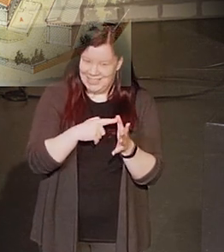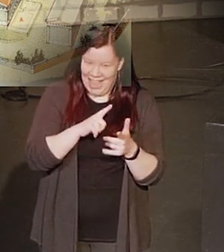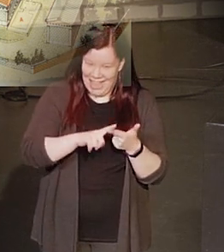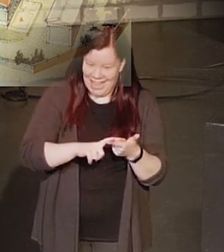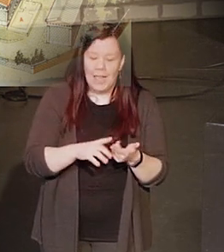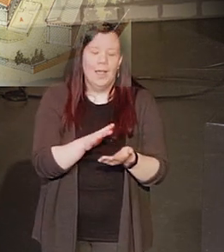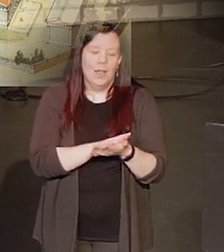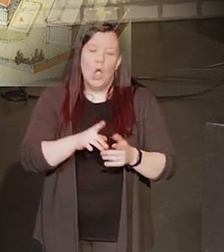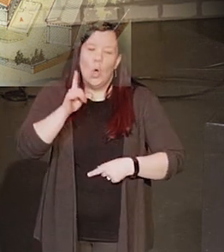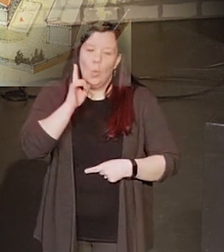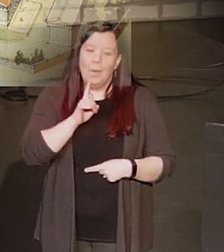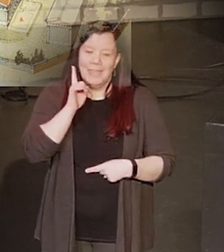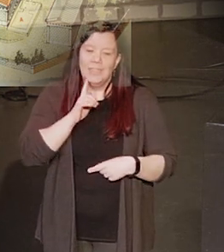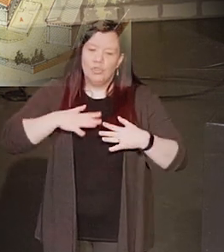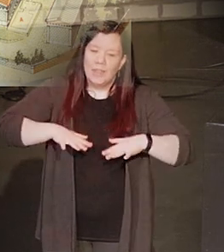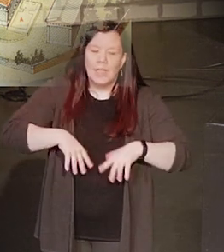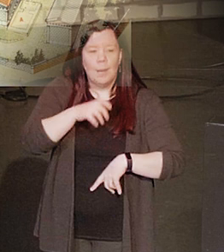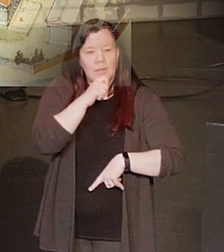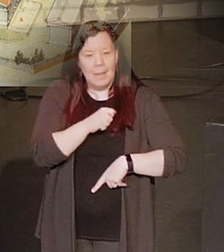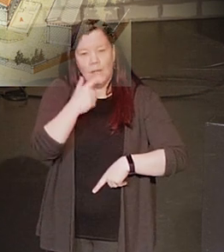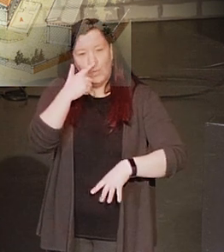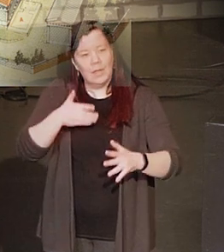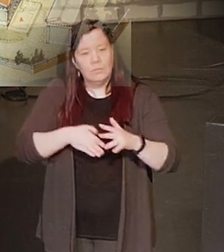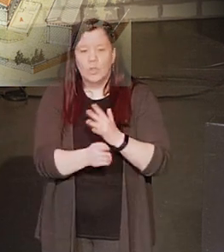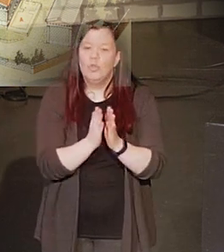female-only religious ceremonies.